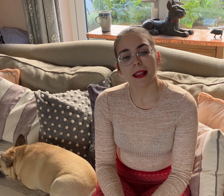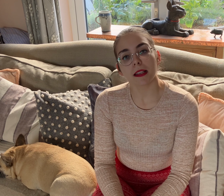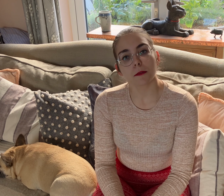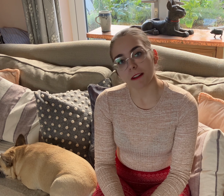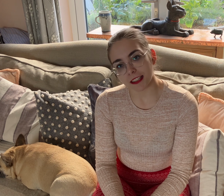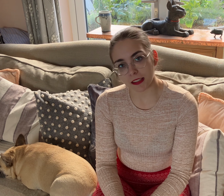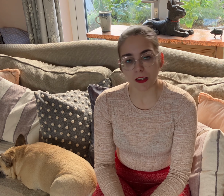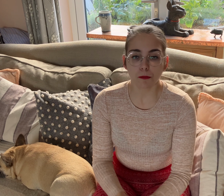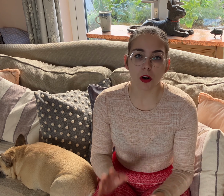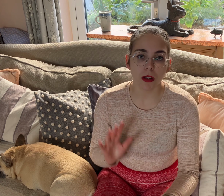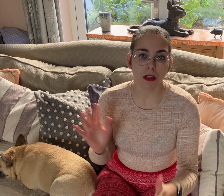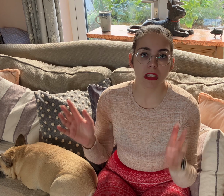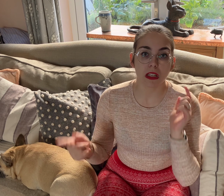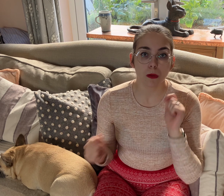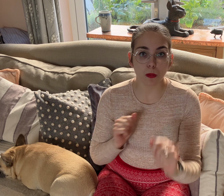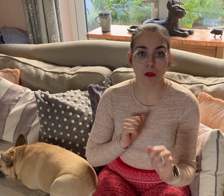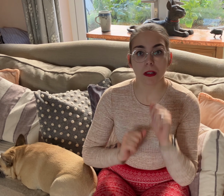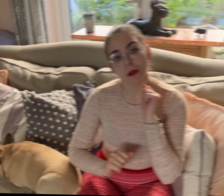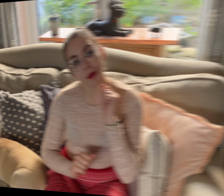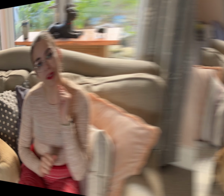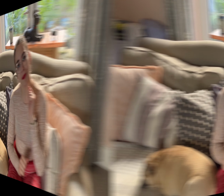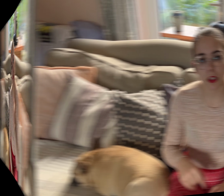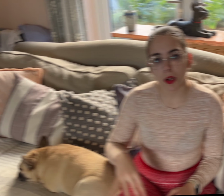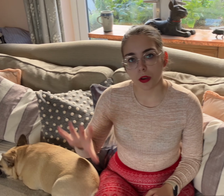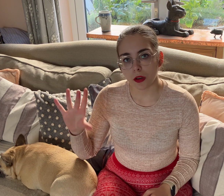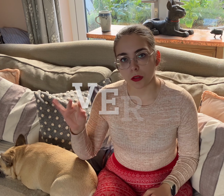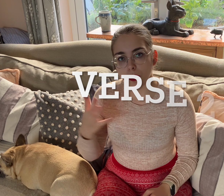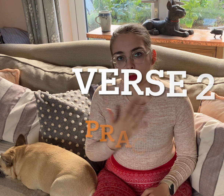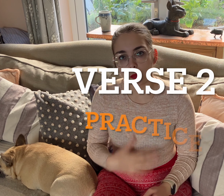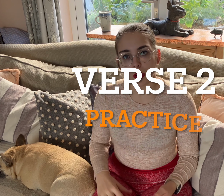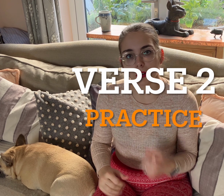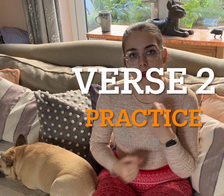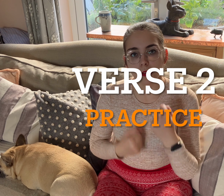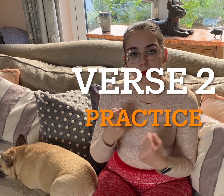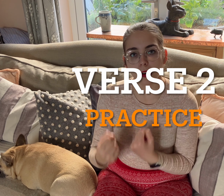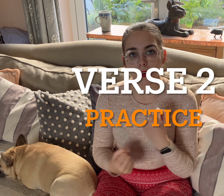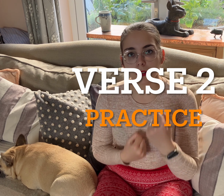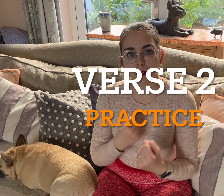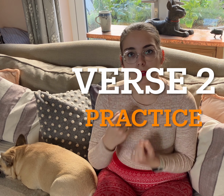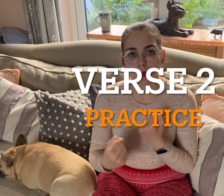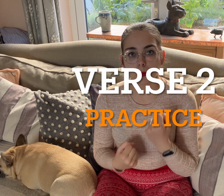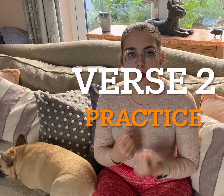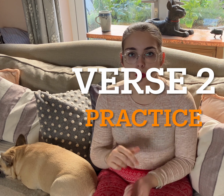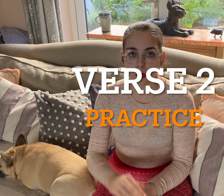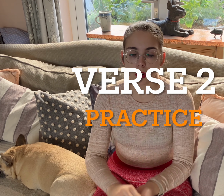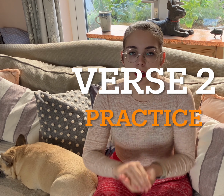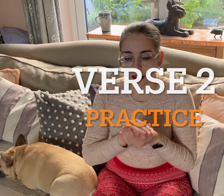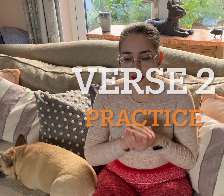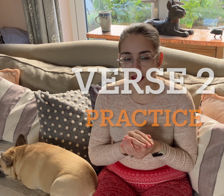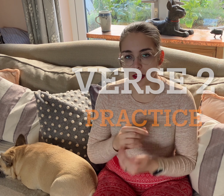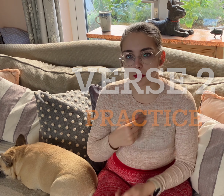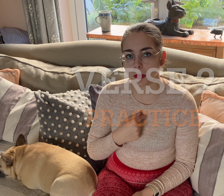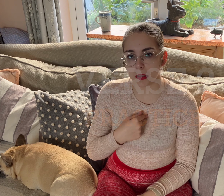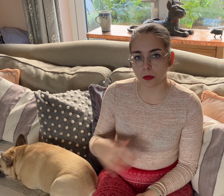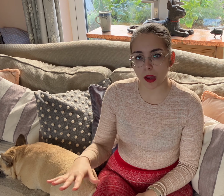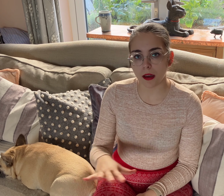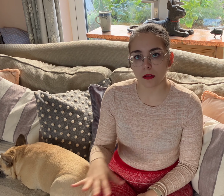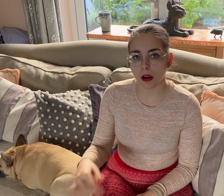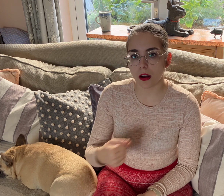Let's practice it prior to moving on. Don't wanna fight no more, keep me where I